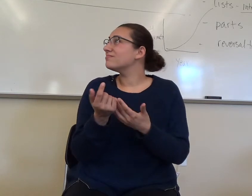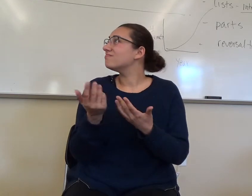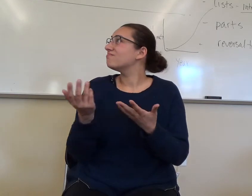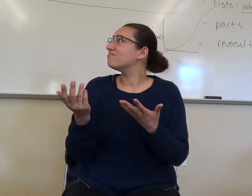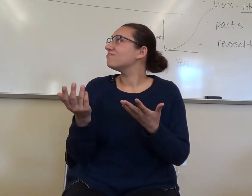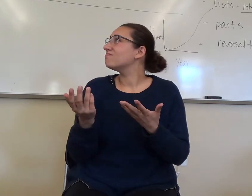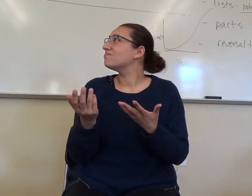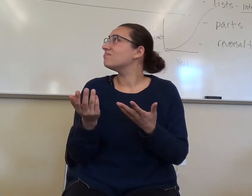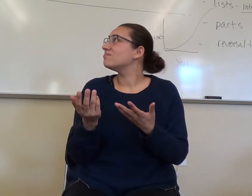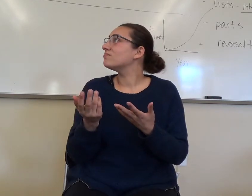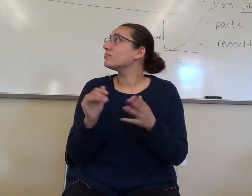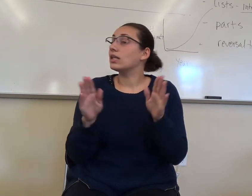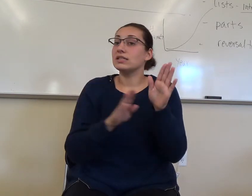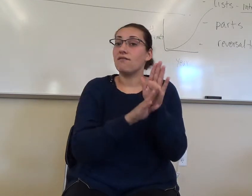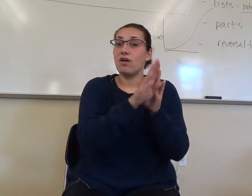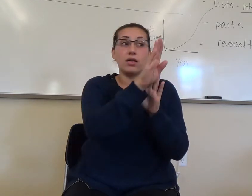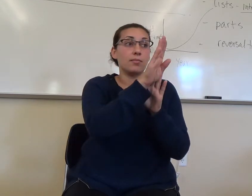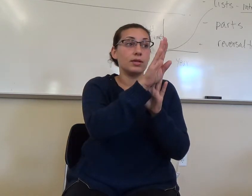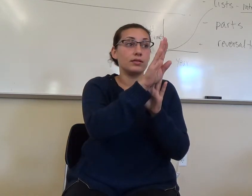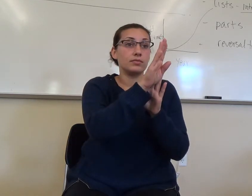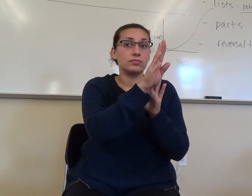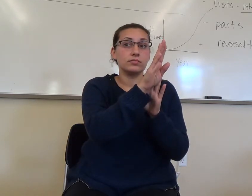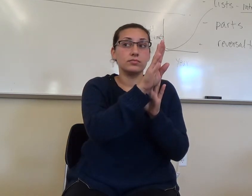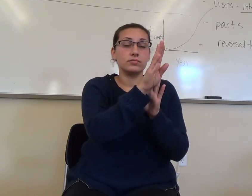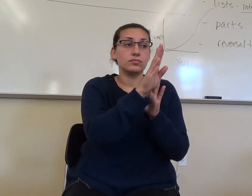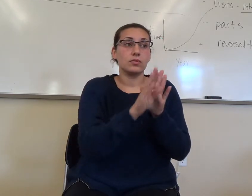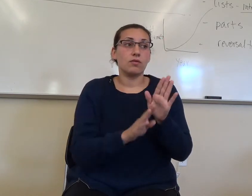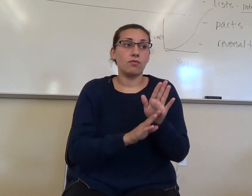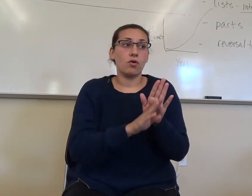The development of formal interest group